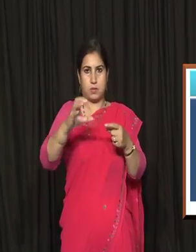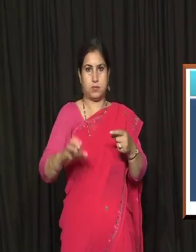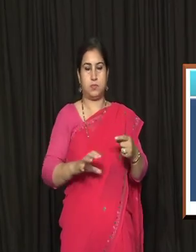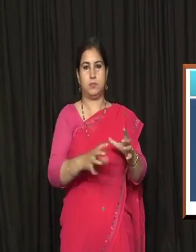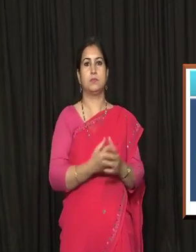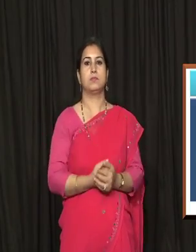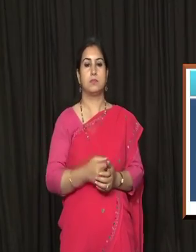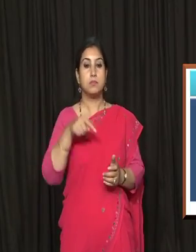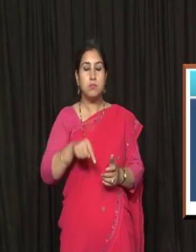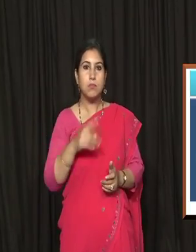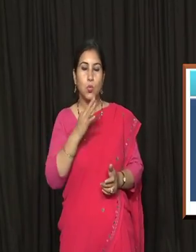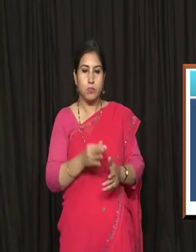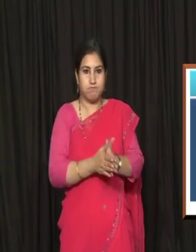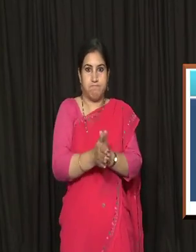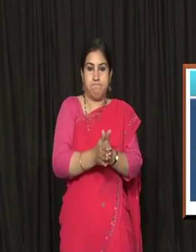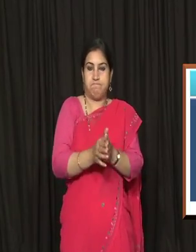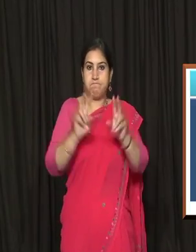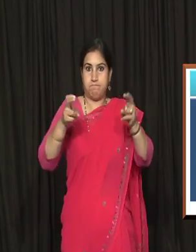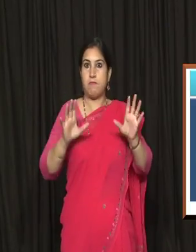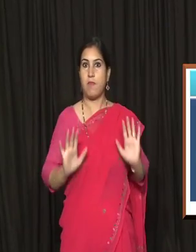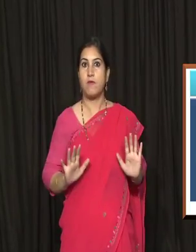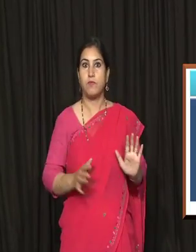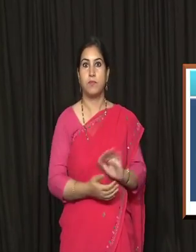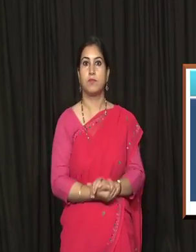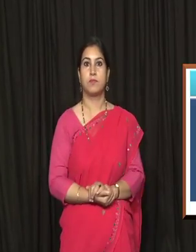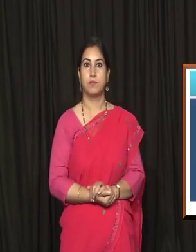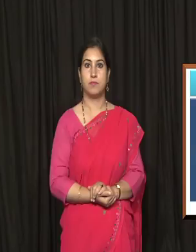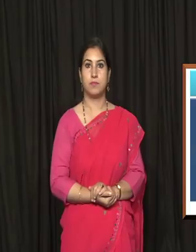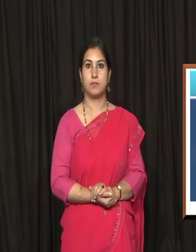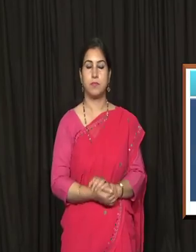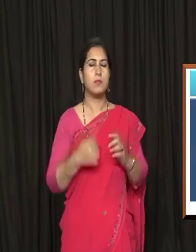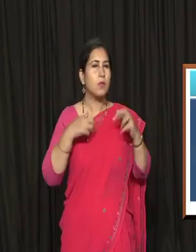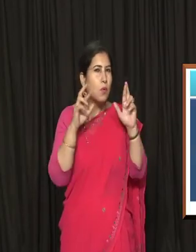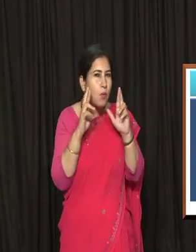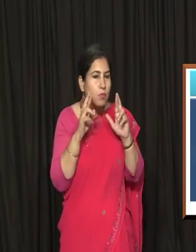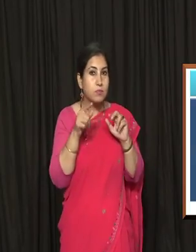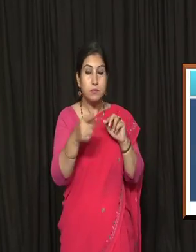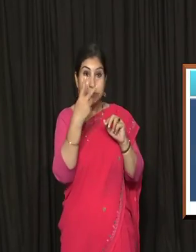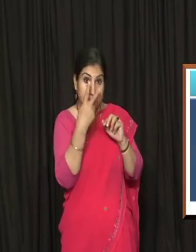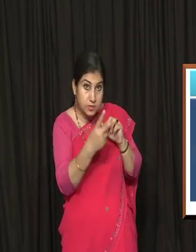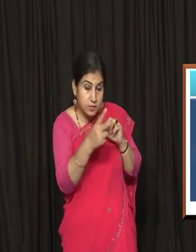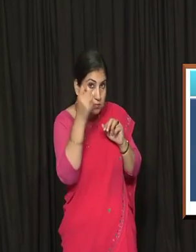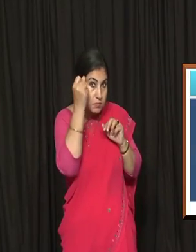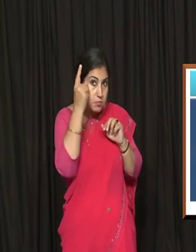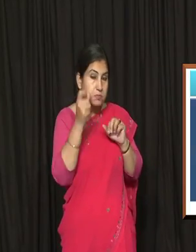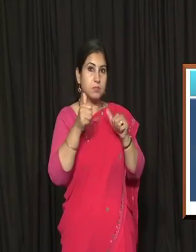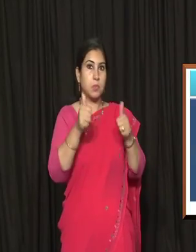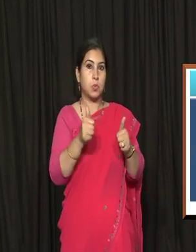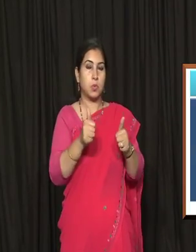This is a very interesting topic and I hope you will enjoy watching this video.